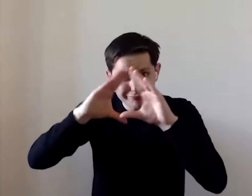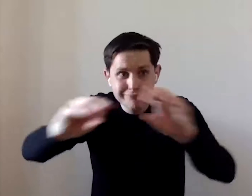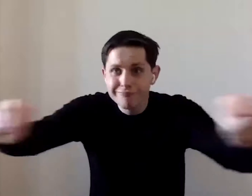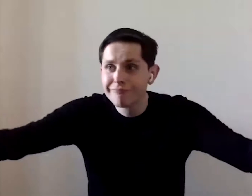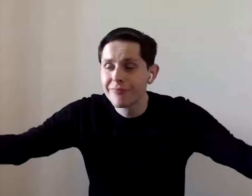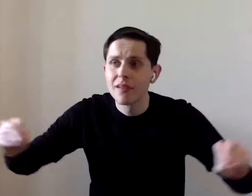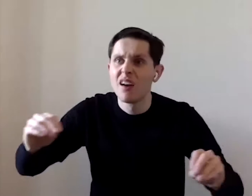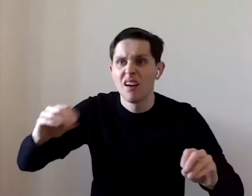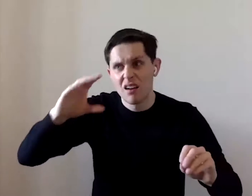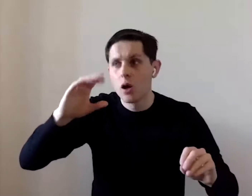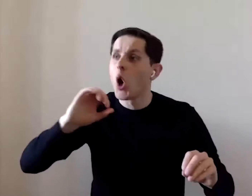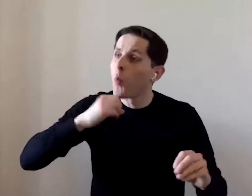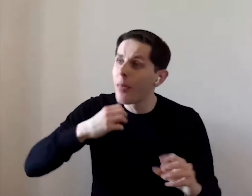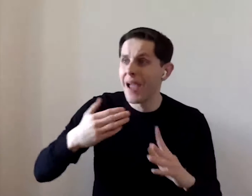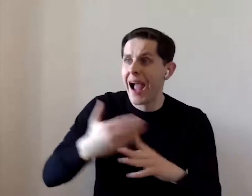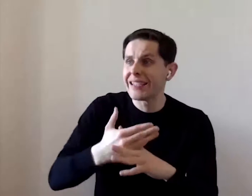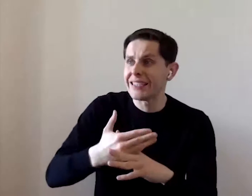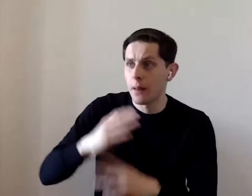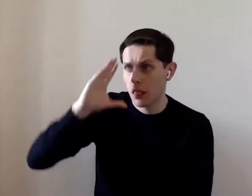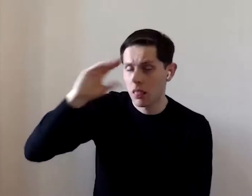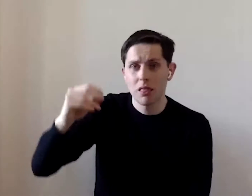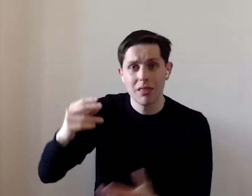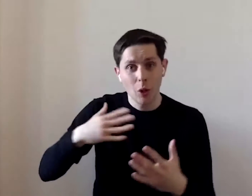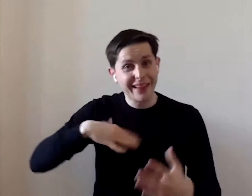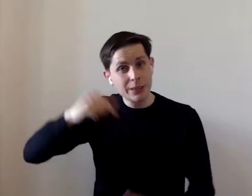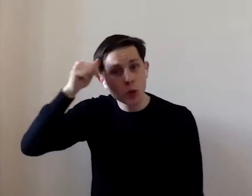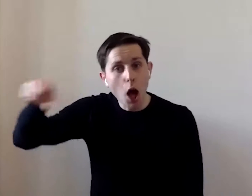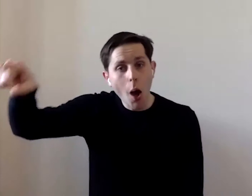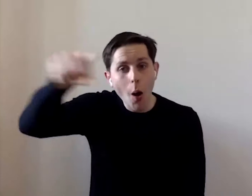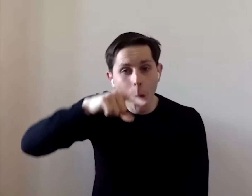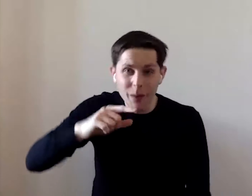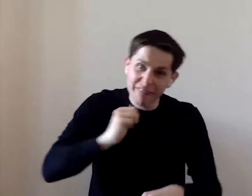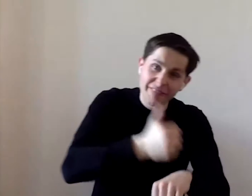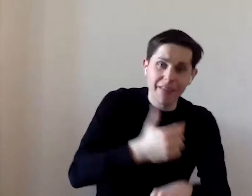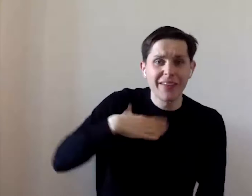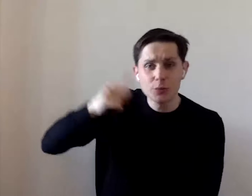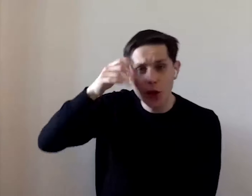them that what they're going into is going to be suitable and accessible? I mean,